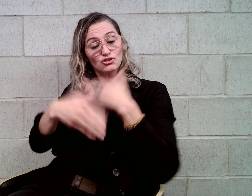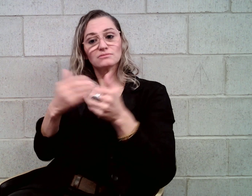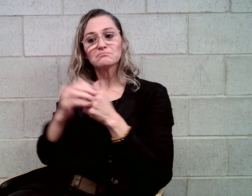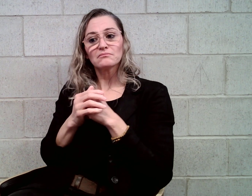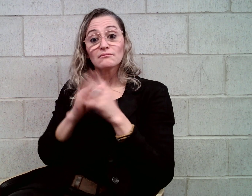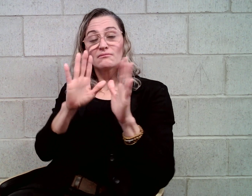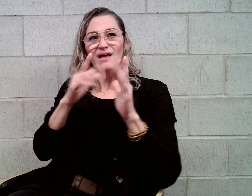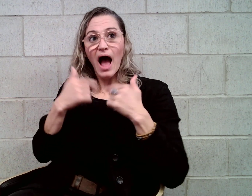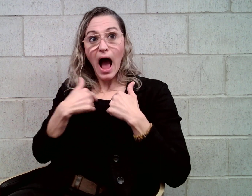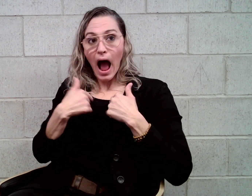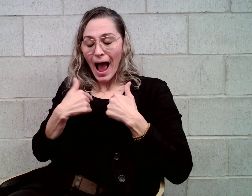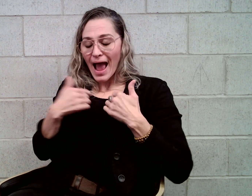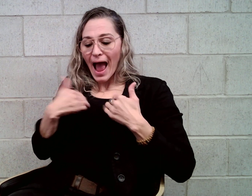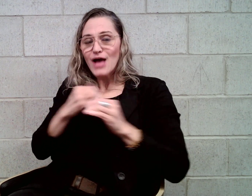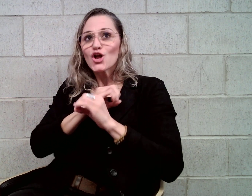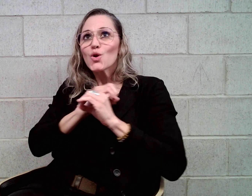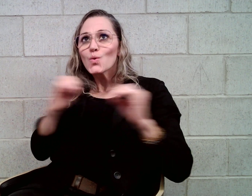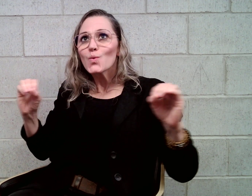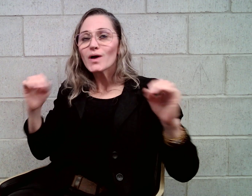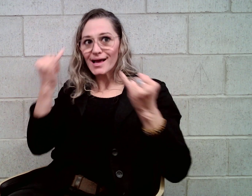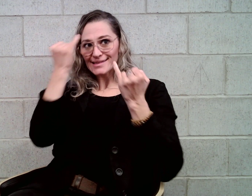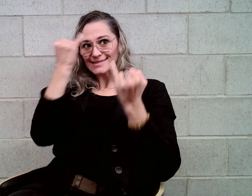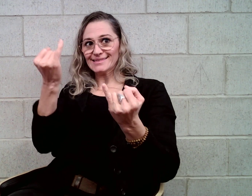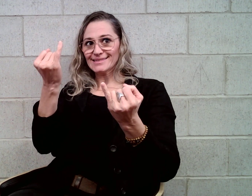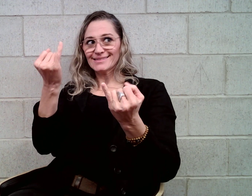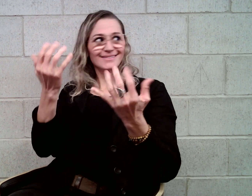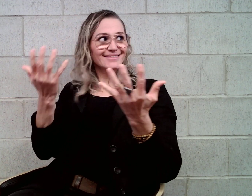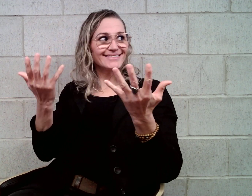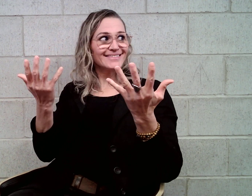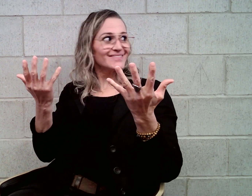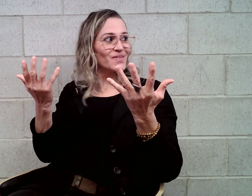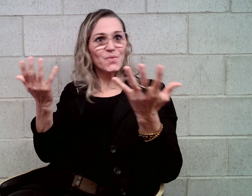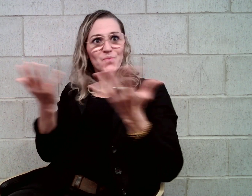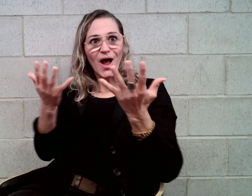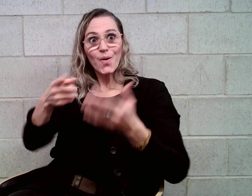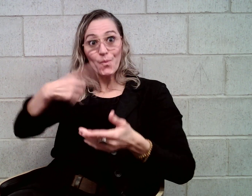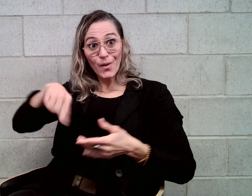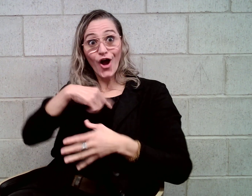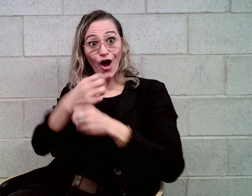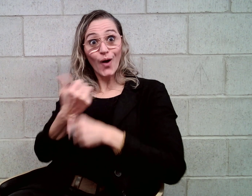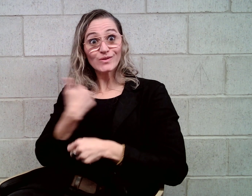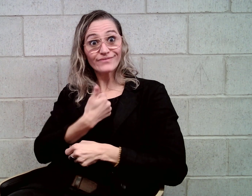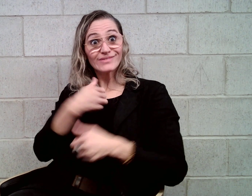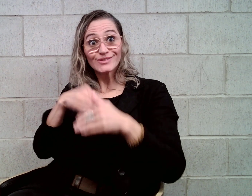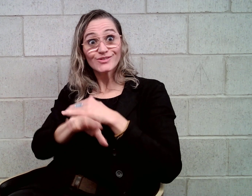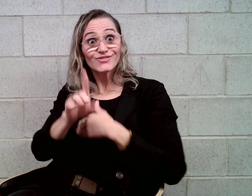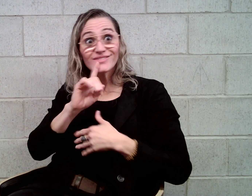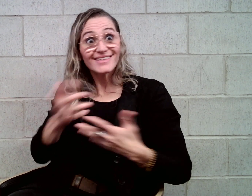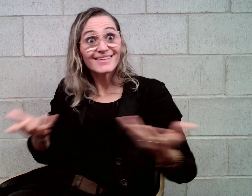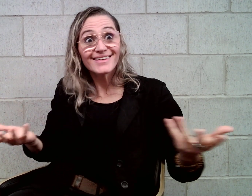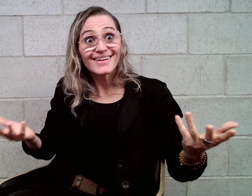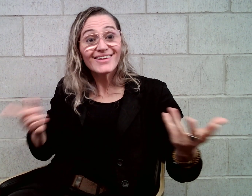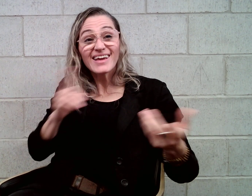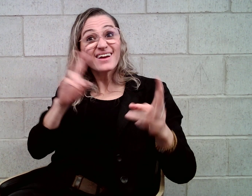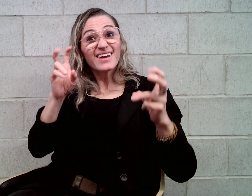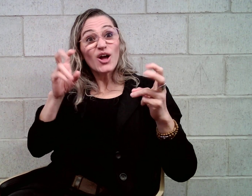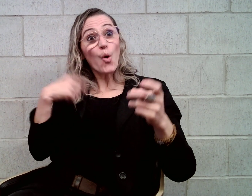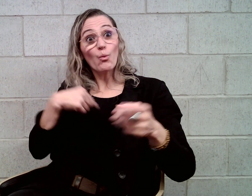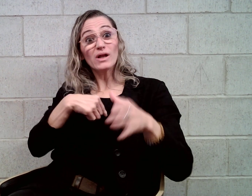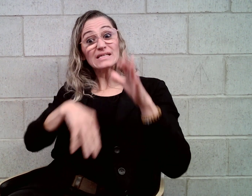invited me to be part of this process. And honestly, when I started, I had no idea what we had gotten ourselves into. I